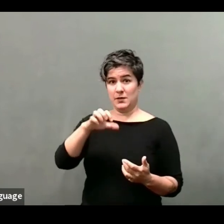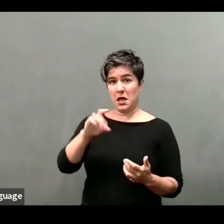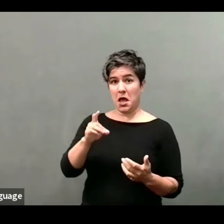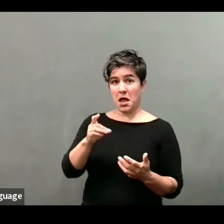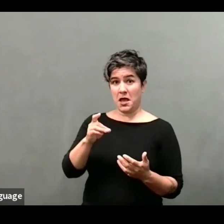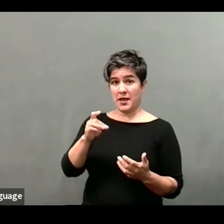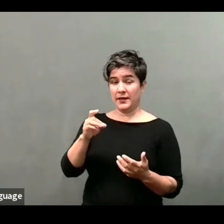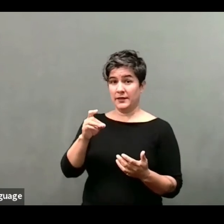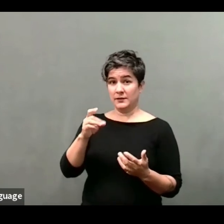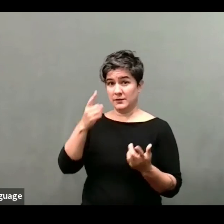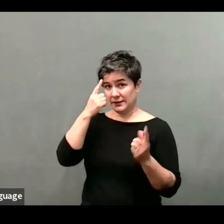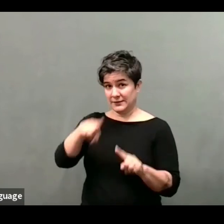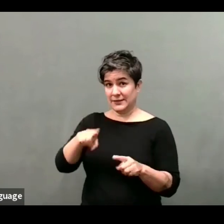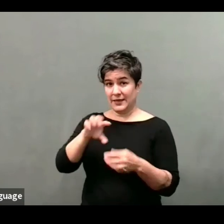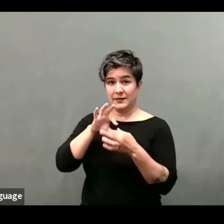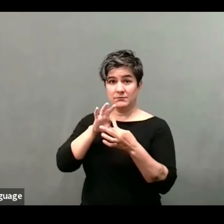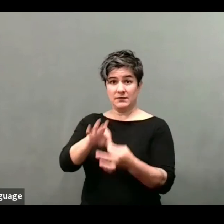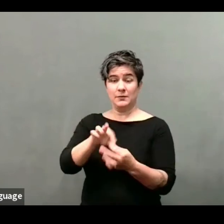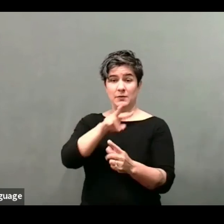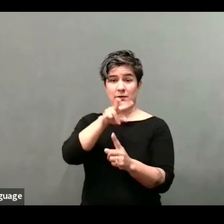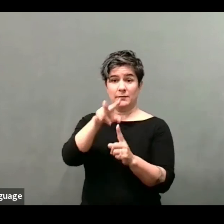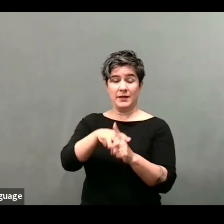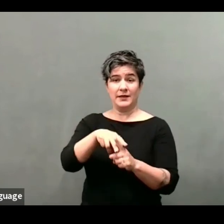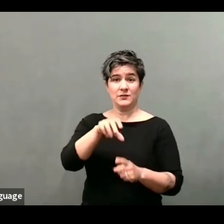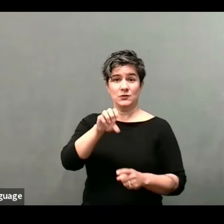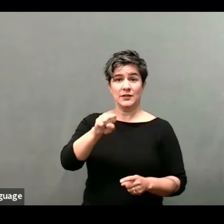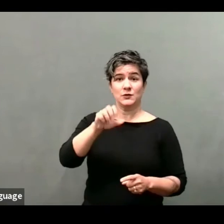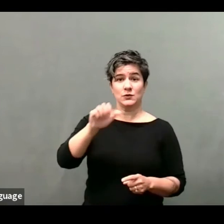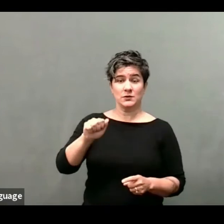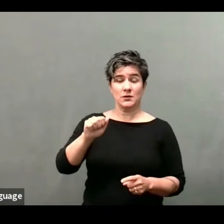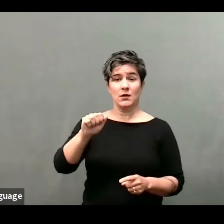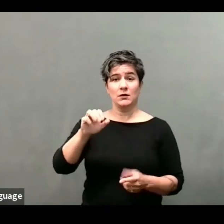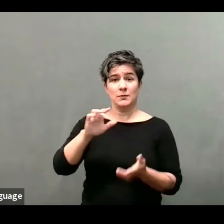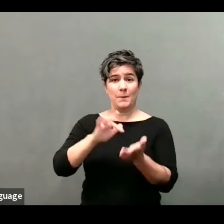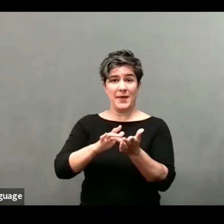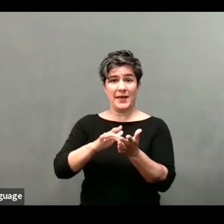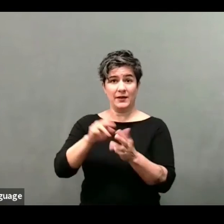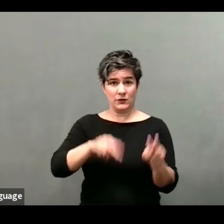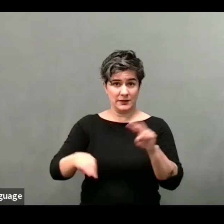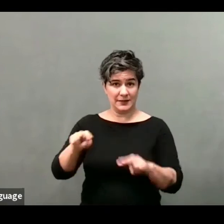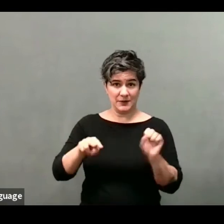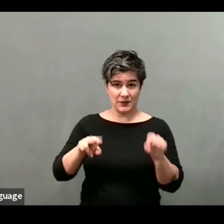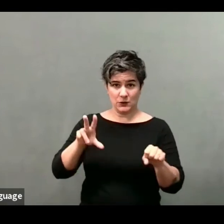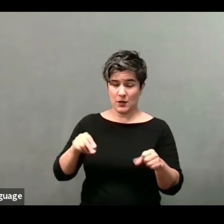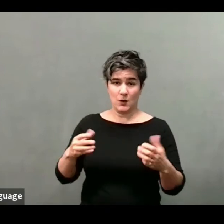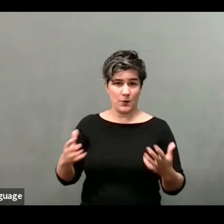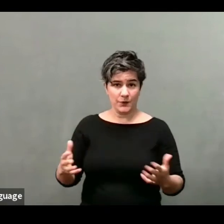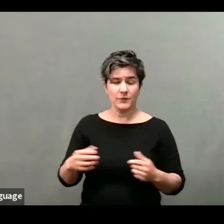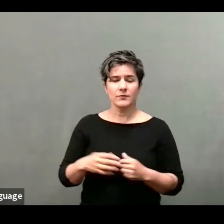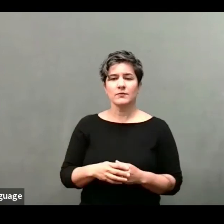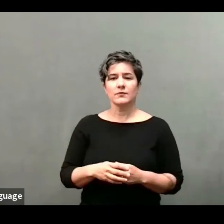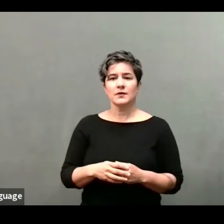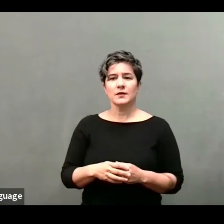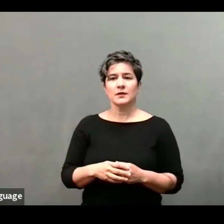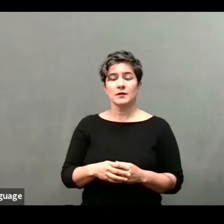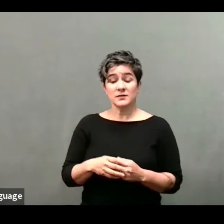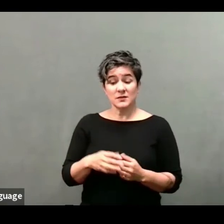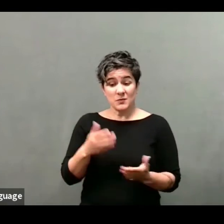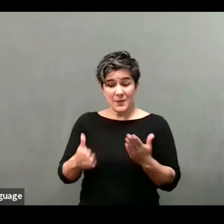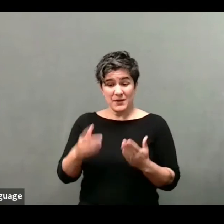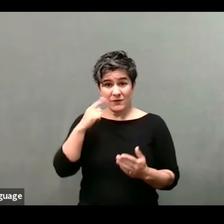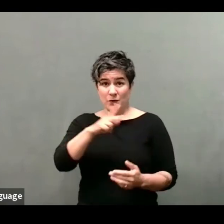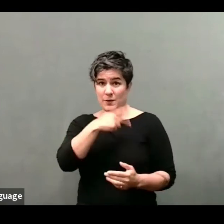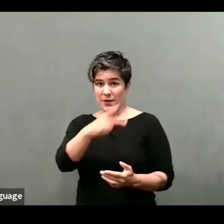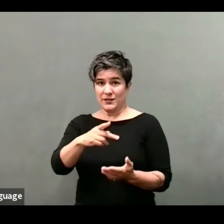to sexual assault medical forensic exams or not. And like I said before, the exam can be incredibly important for the